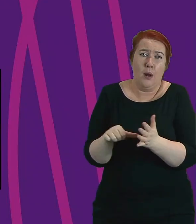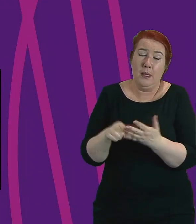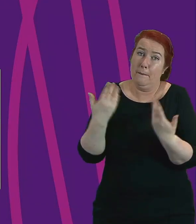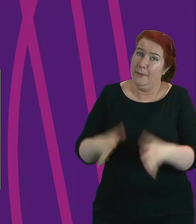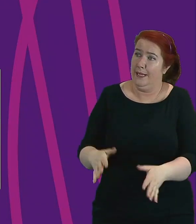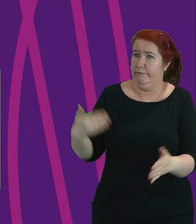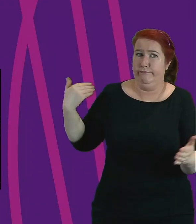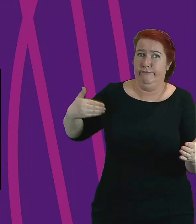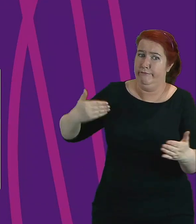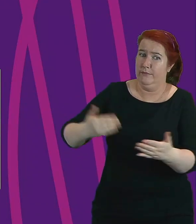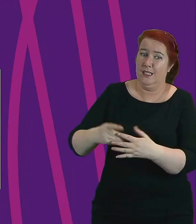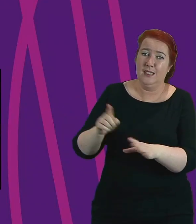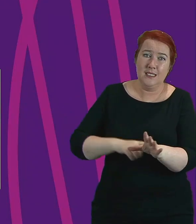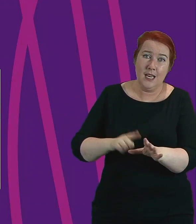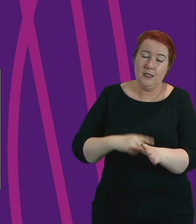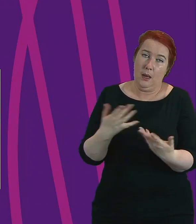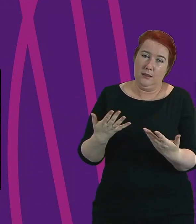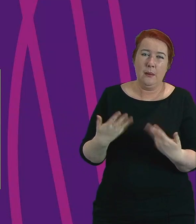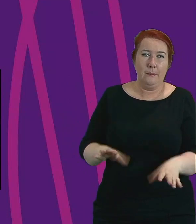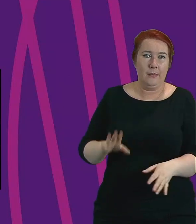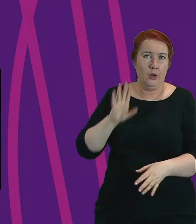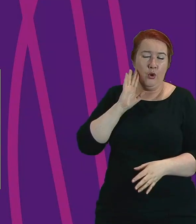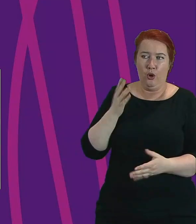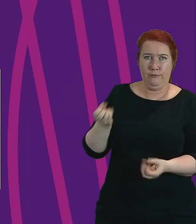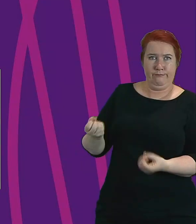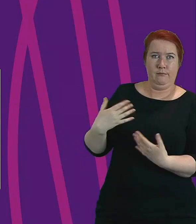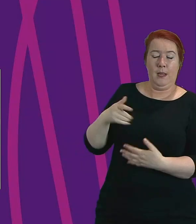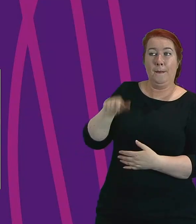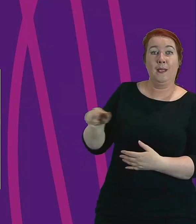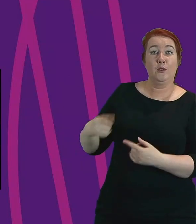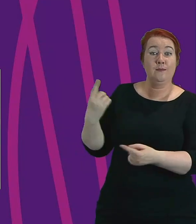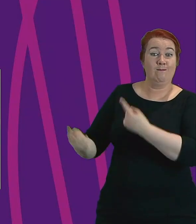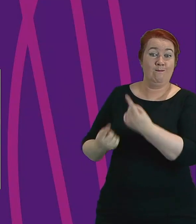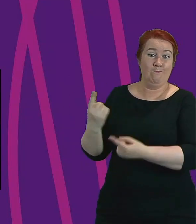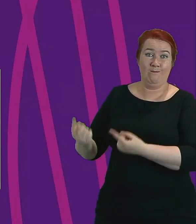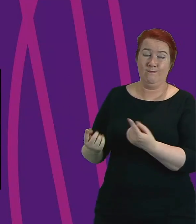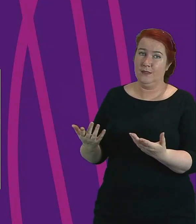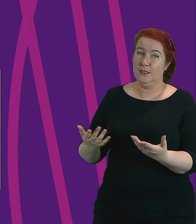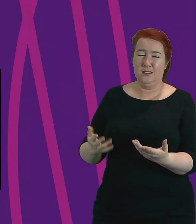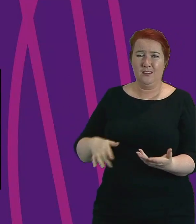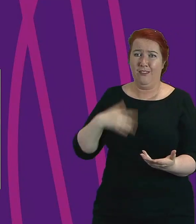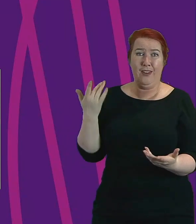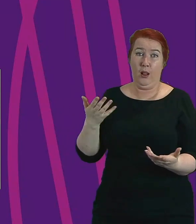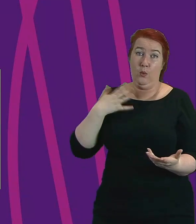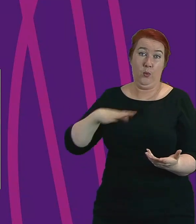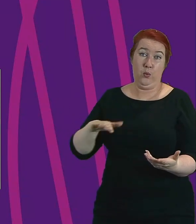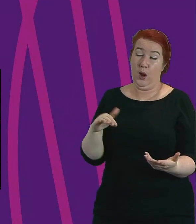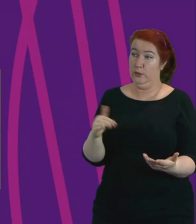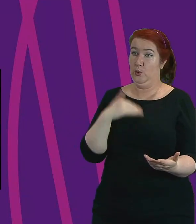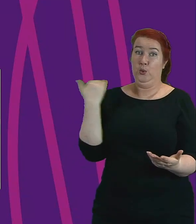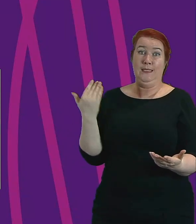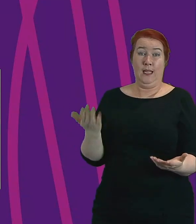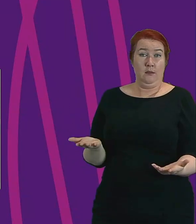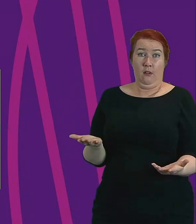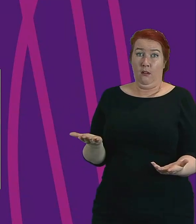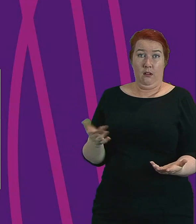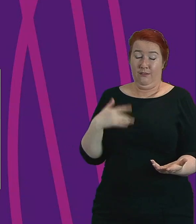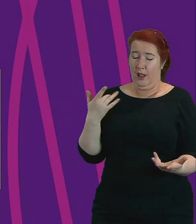heard testimony from patients who have been feeling suicidal because they're completely